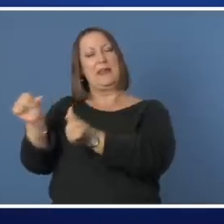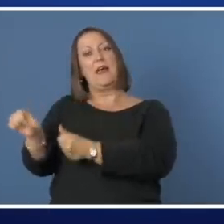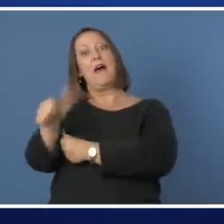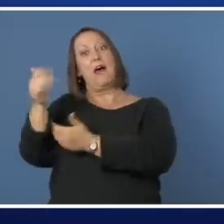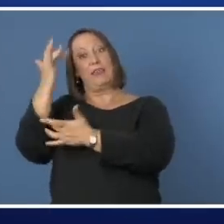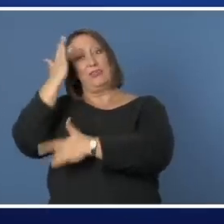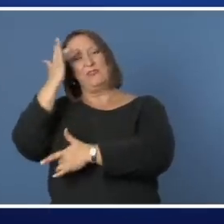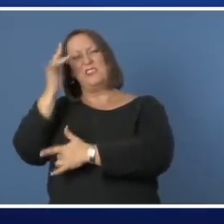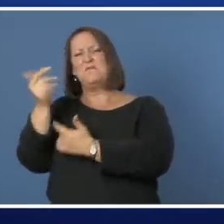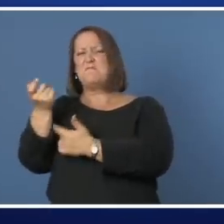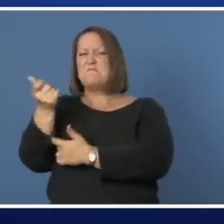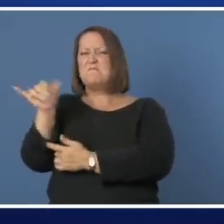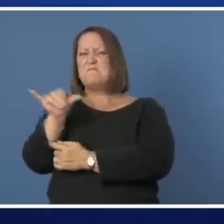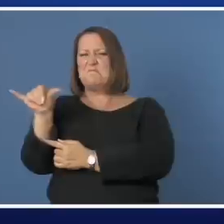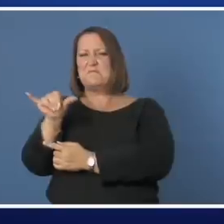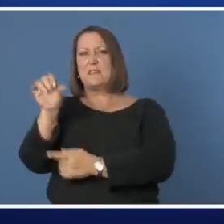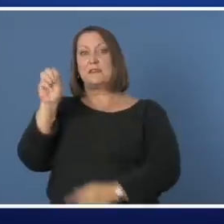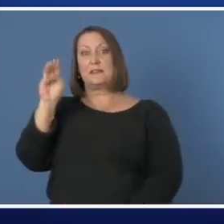help shorten the disease